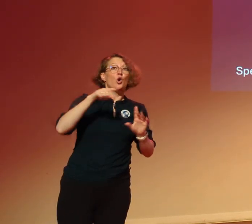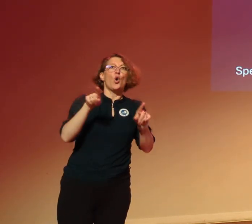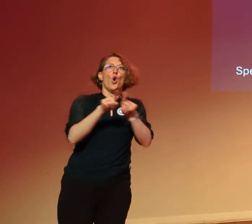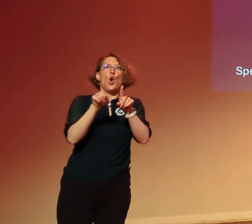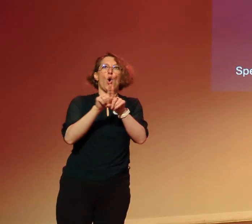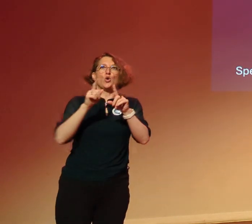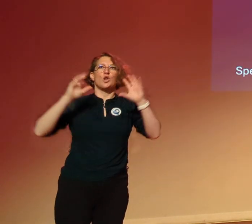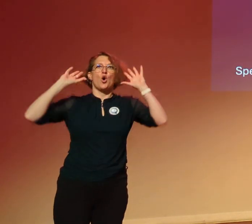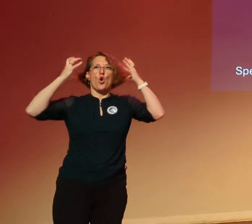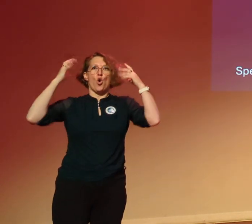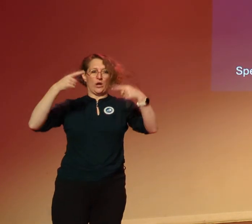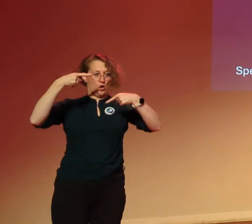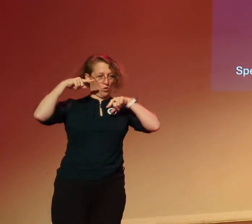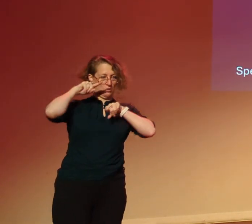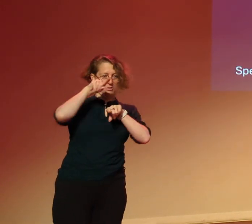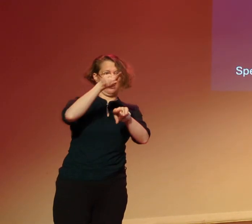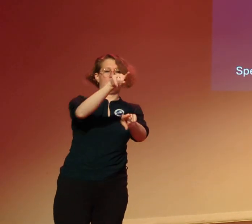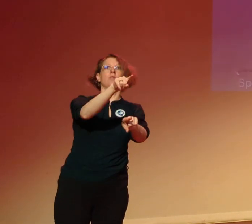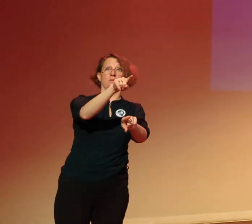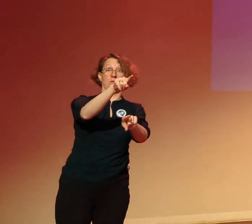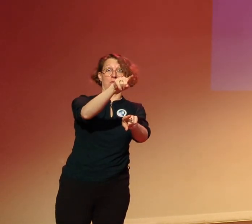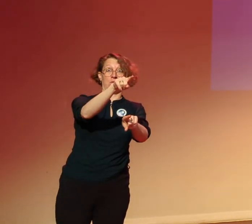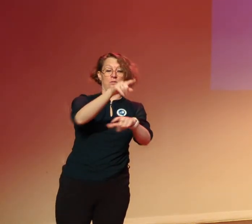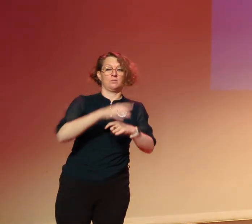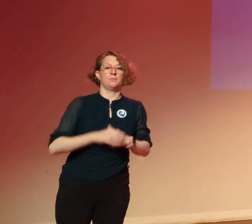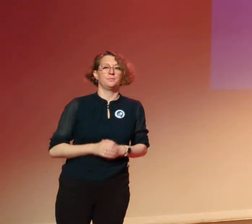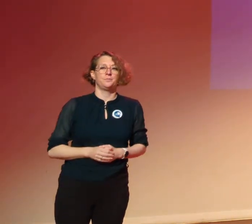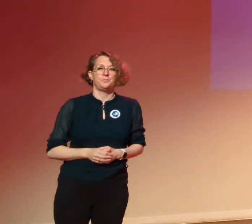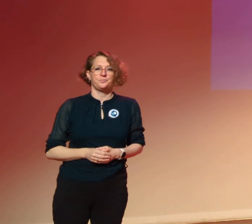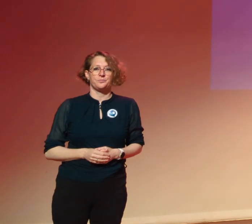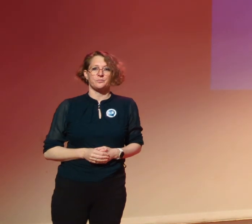is audio accompanying it. So